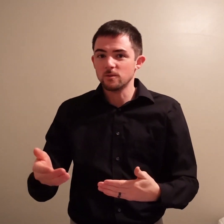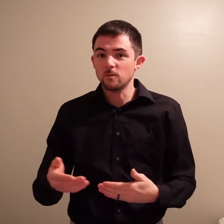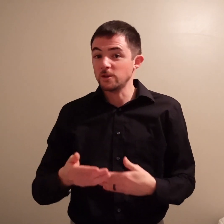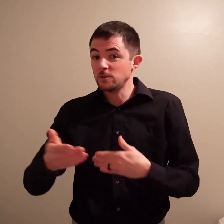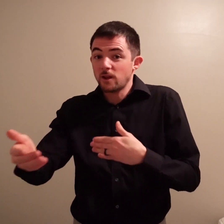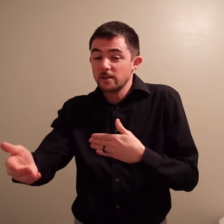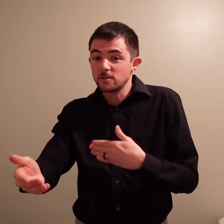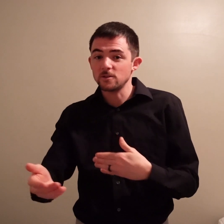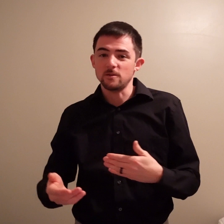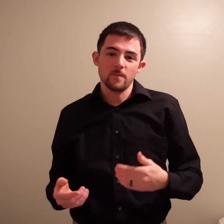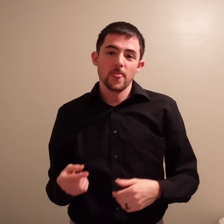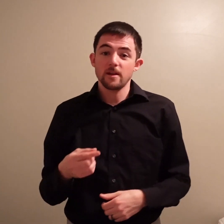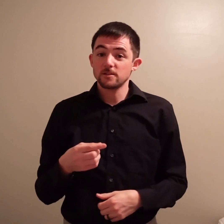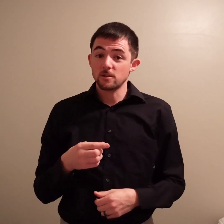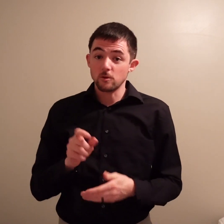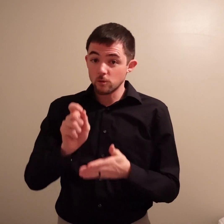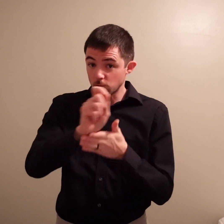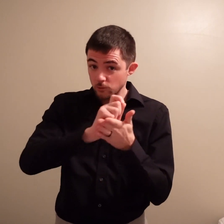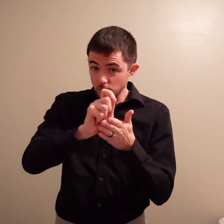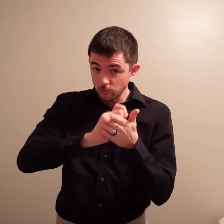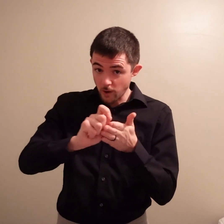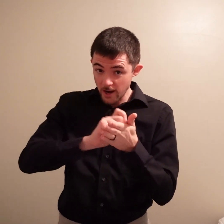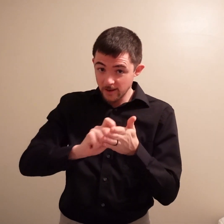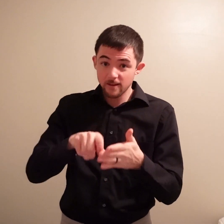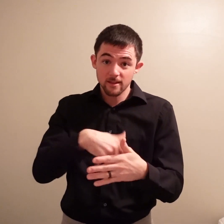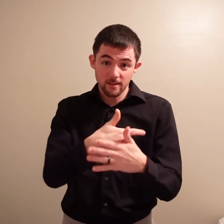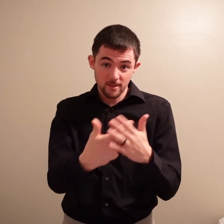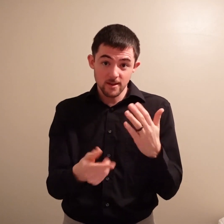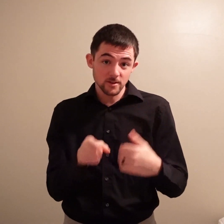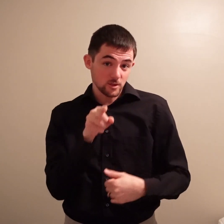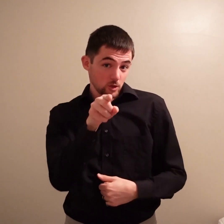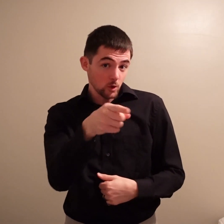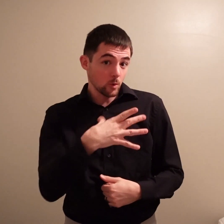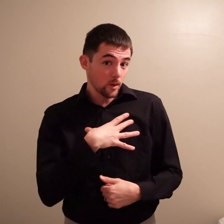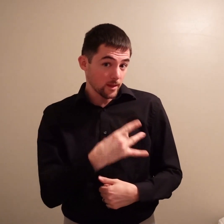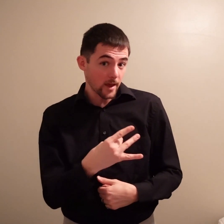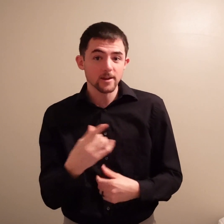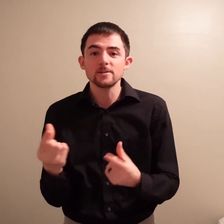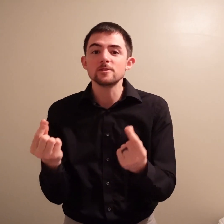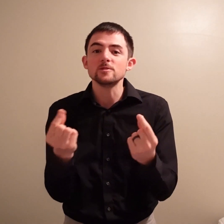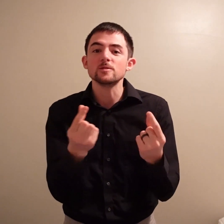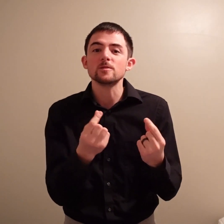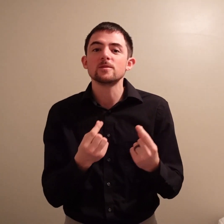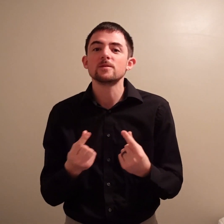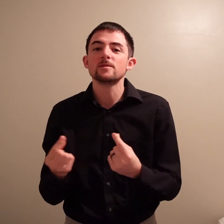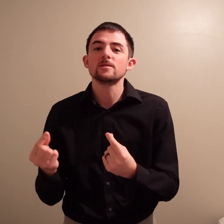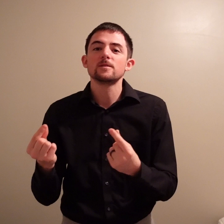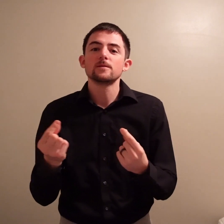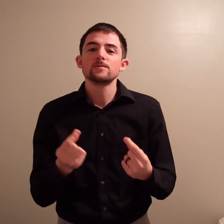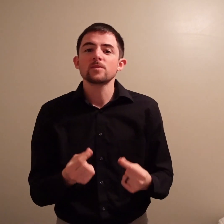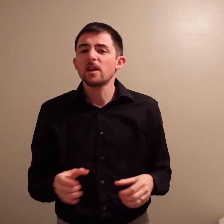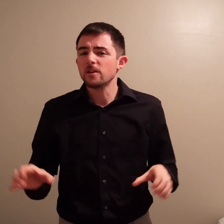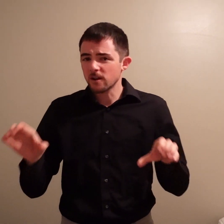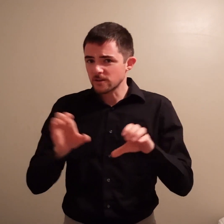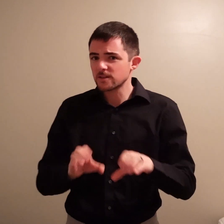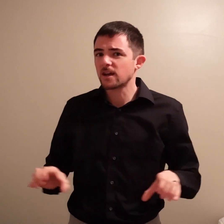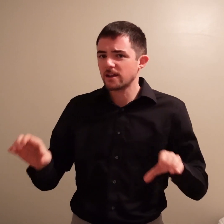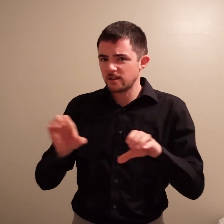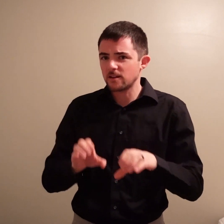What do you like to do? So write the things you like to do. You can also sign